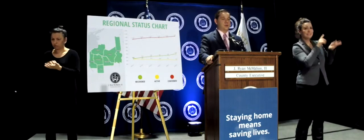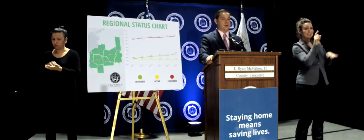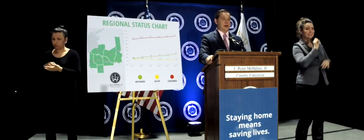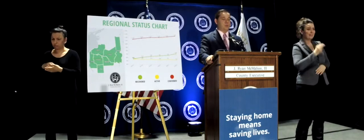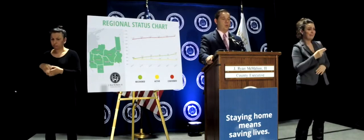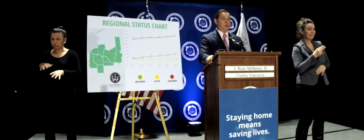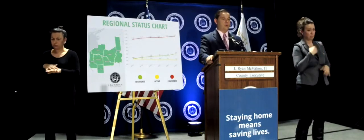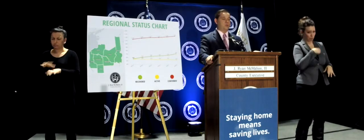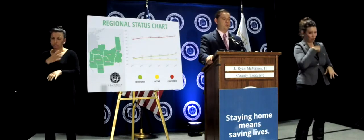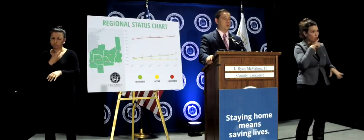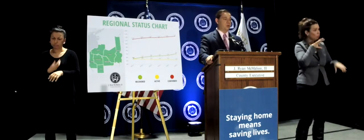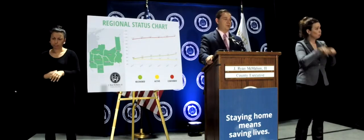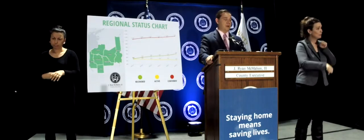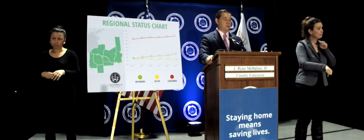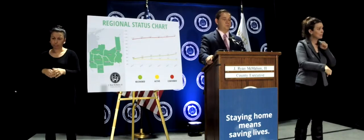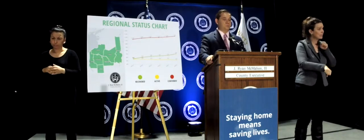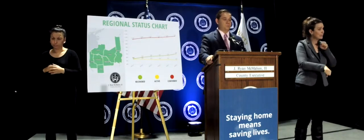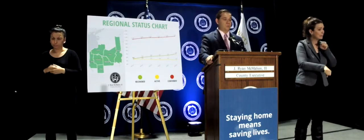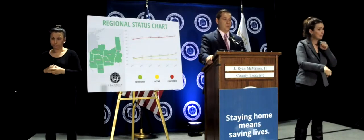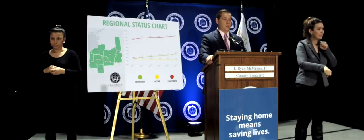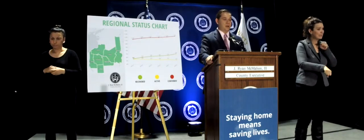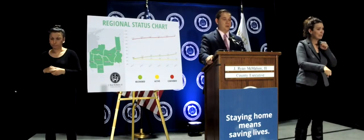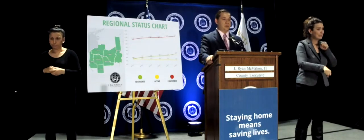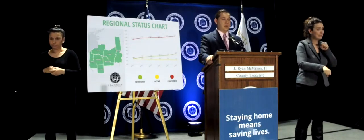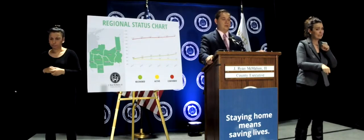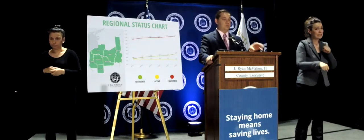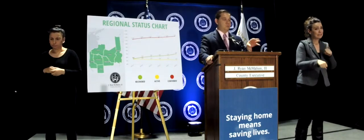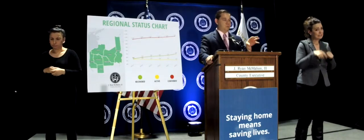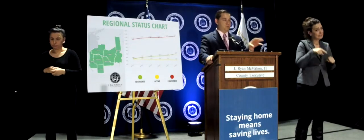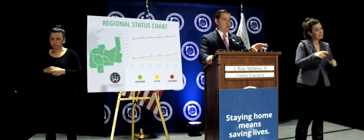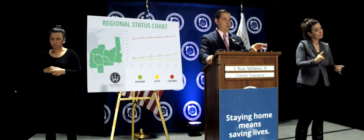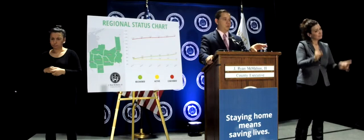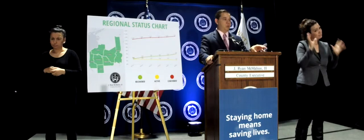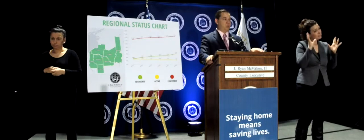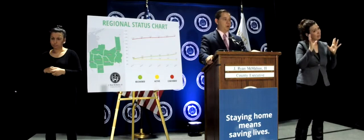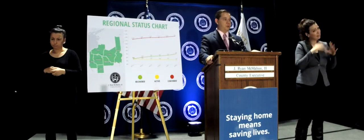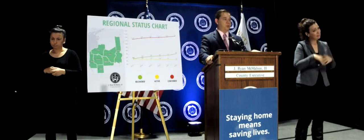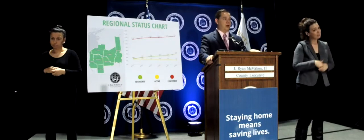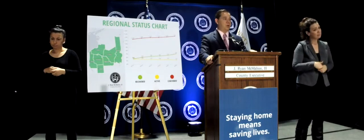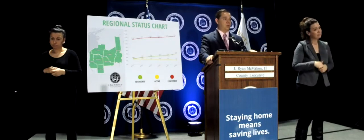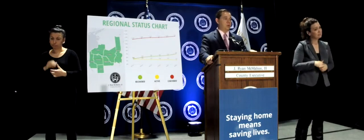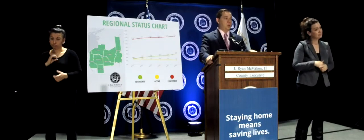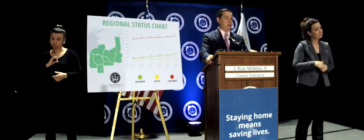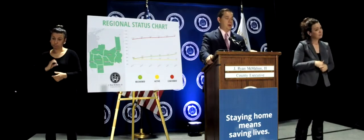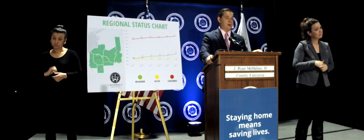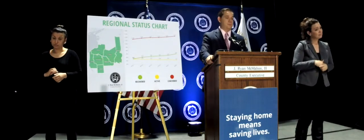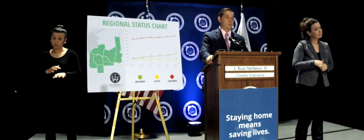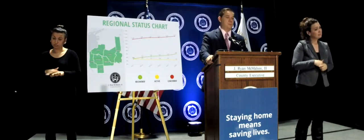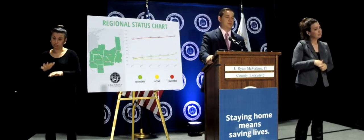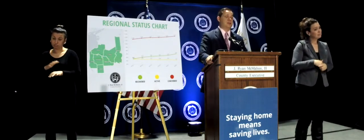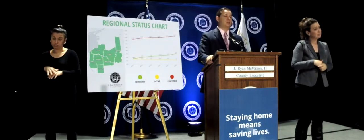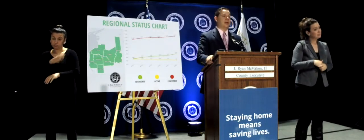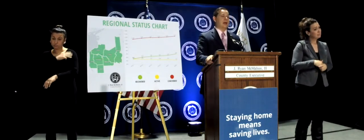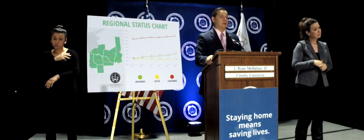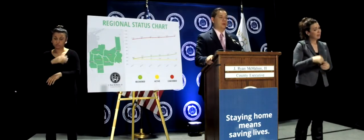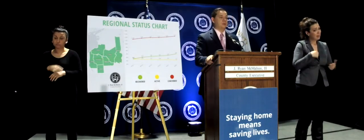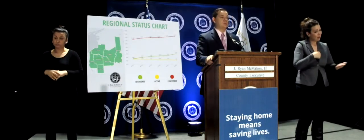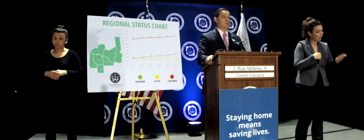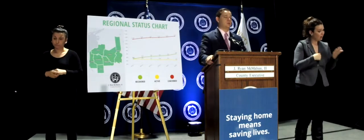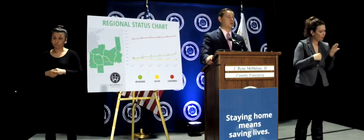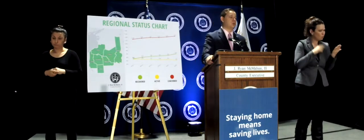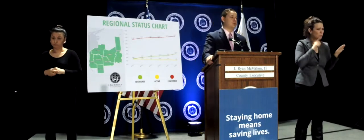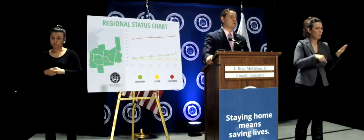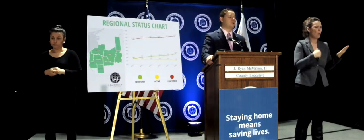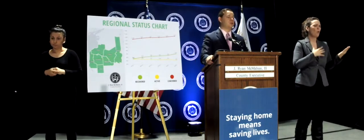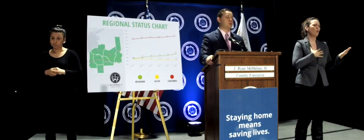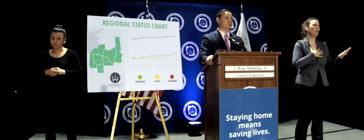there's an outpouring of people to grieve now. And I've received the reports about potential gatherings